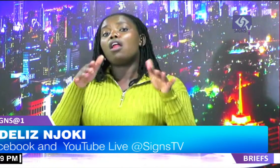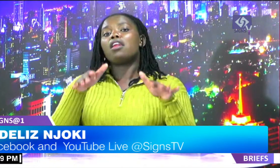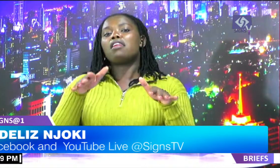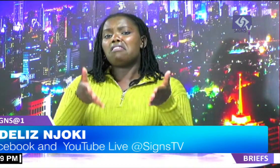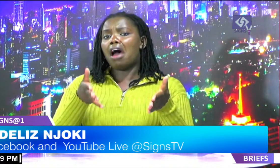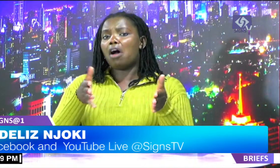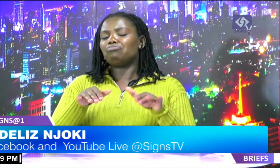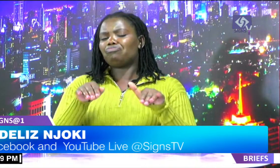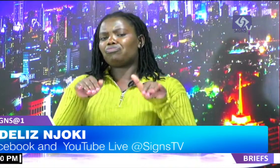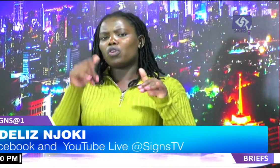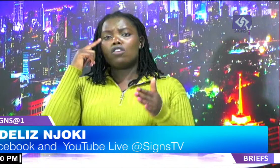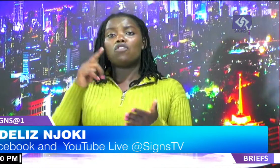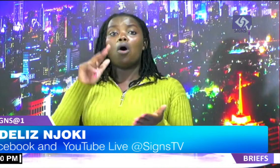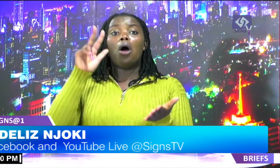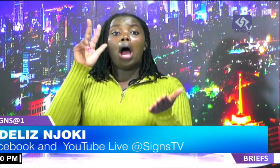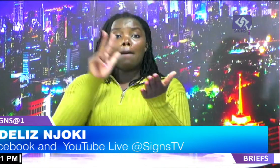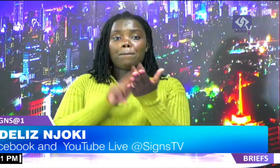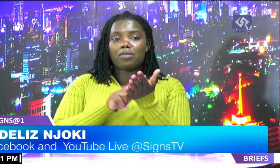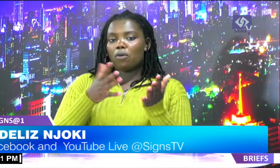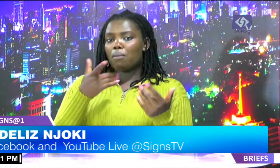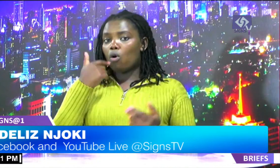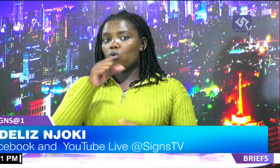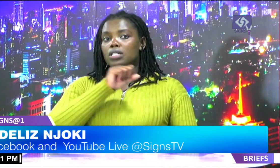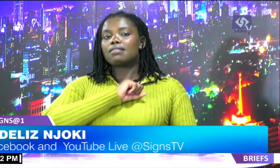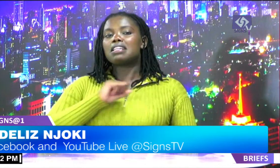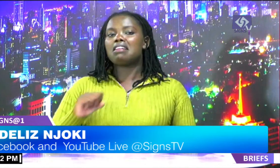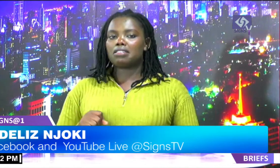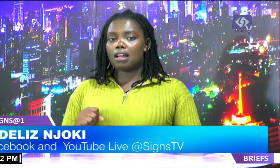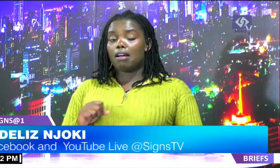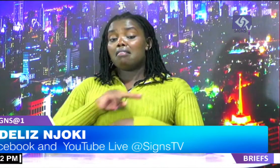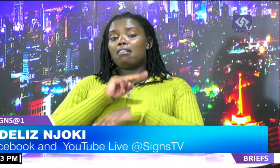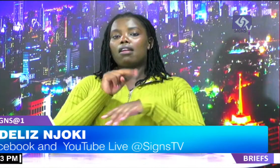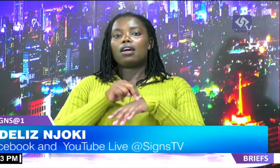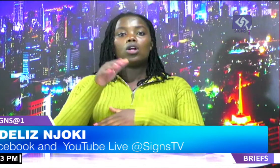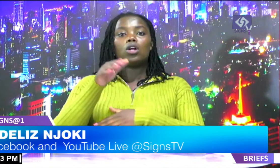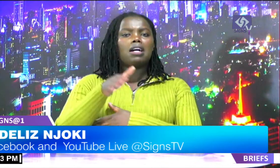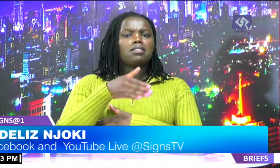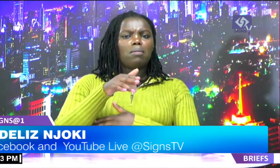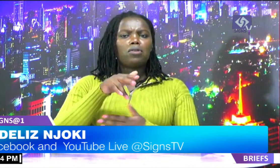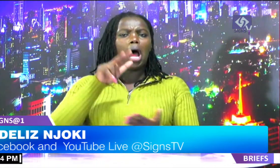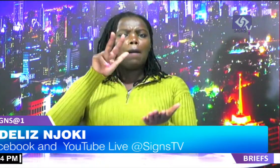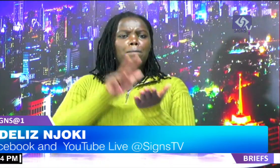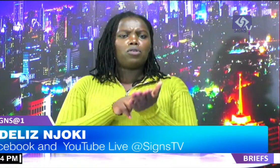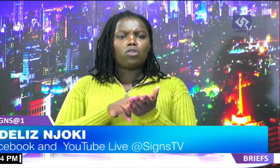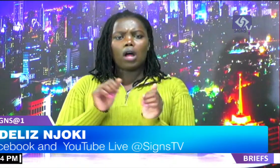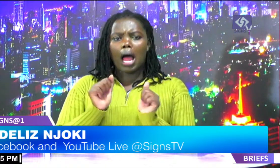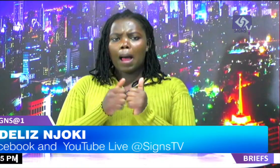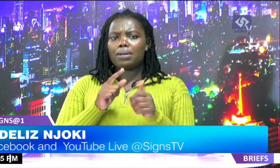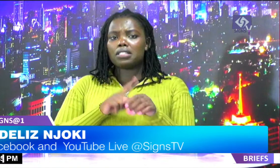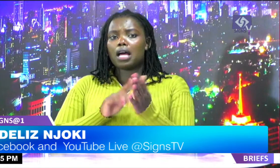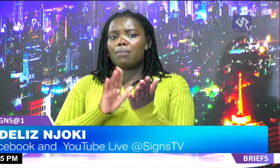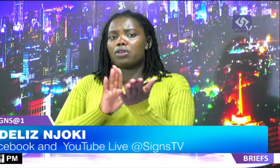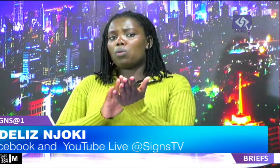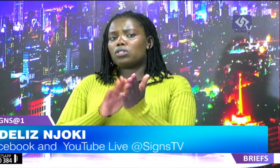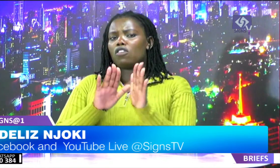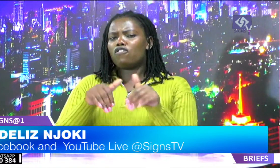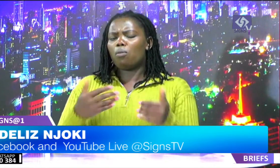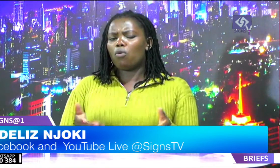The decision now awaits approval by the Senate, and the National Assembly's approval follows a